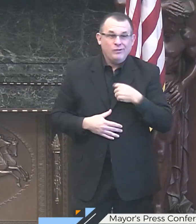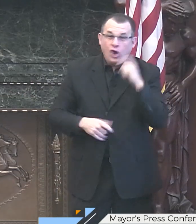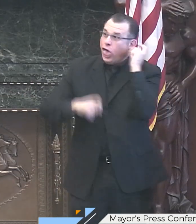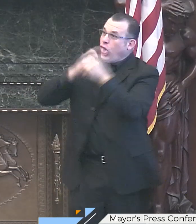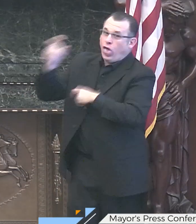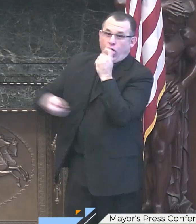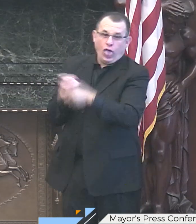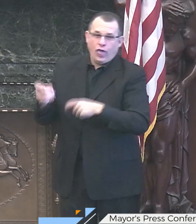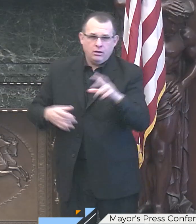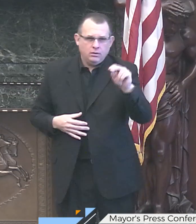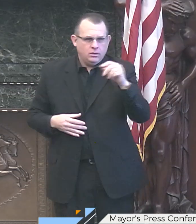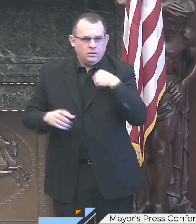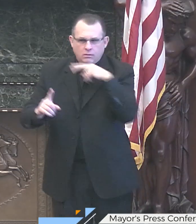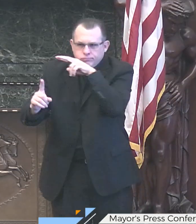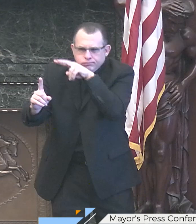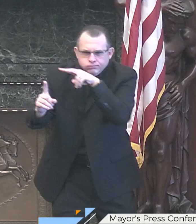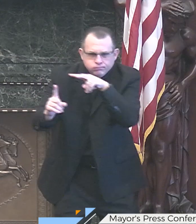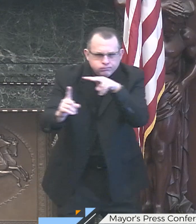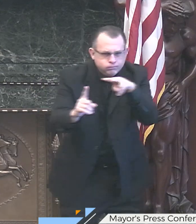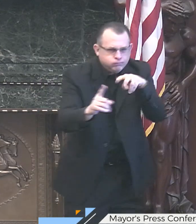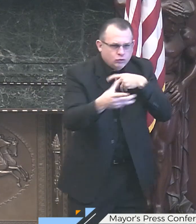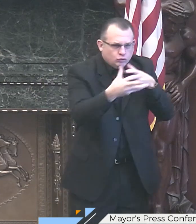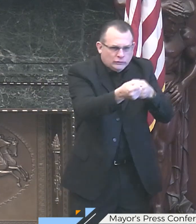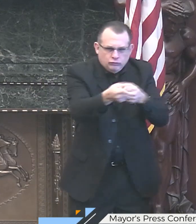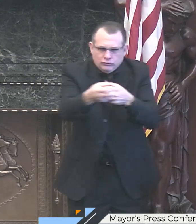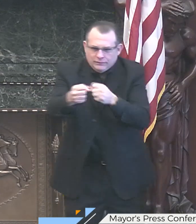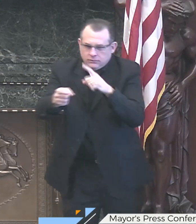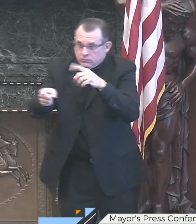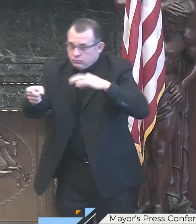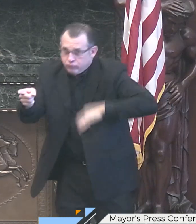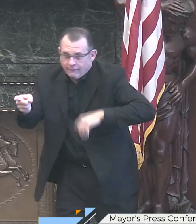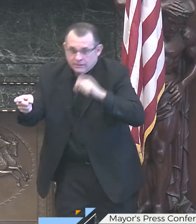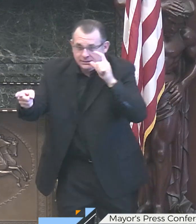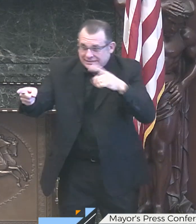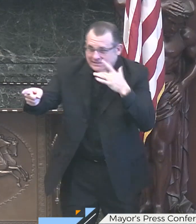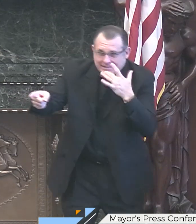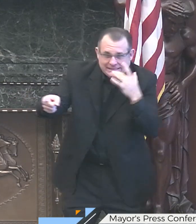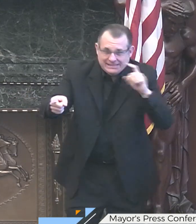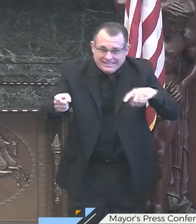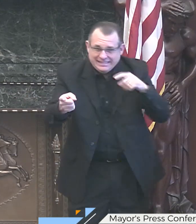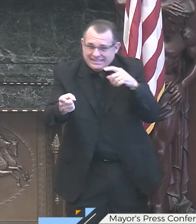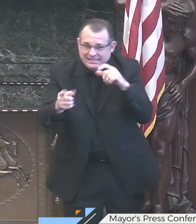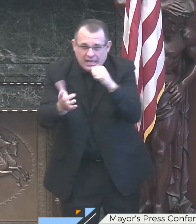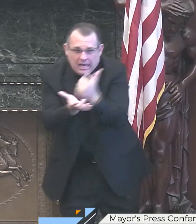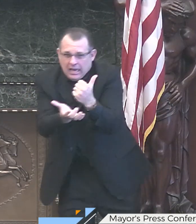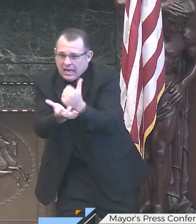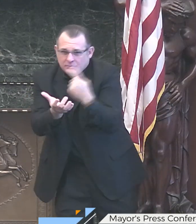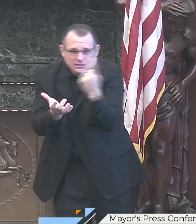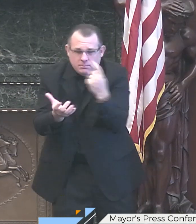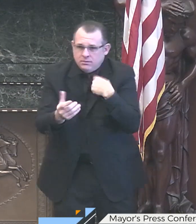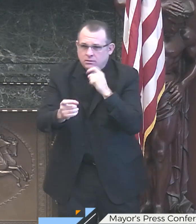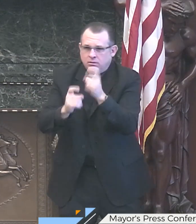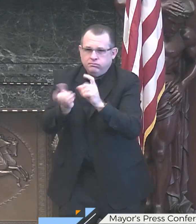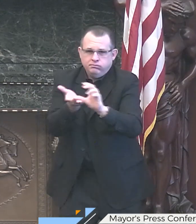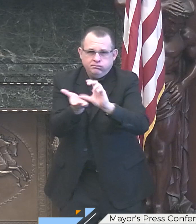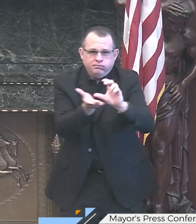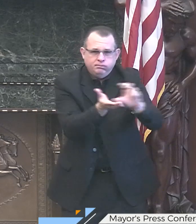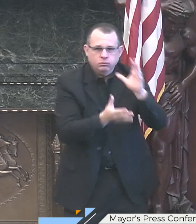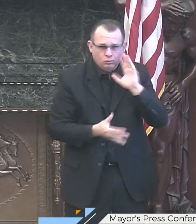pandemic and whose resources are stretched thin by this challenge. Remember that you can donate by going to